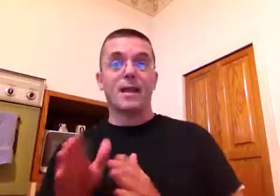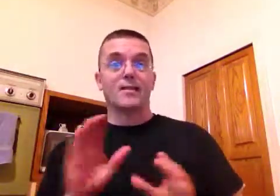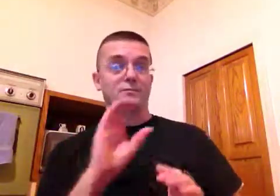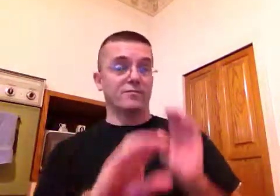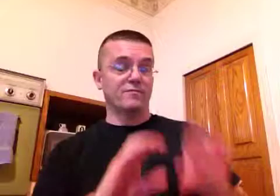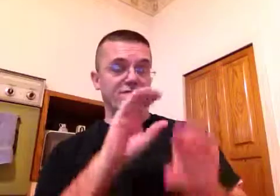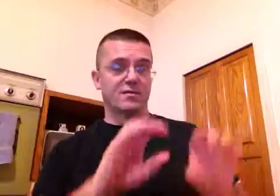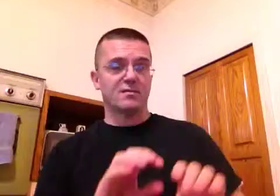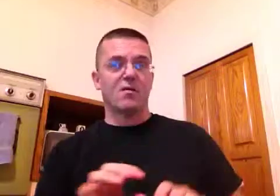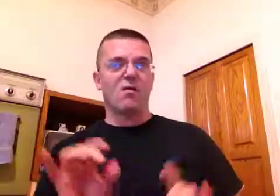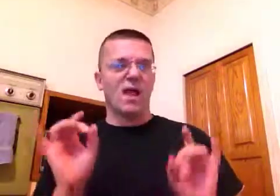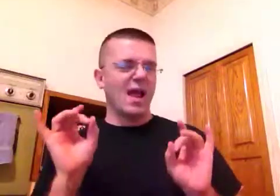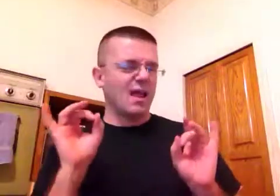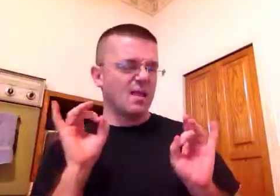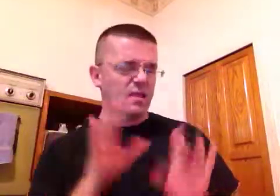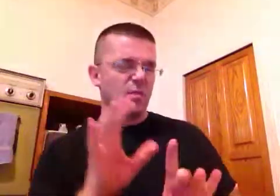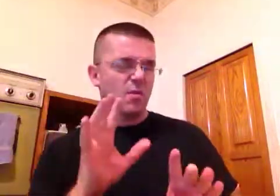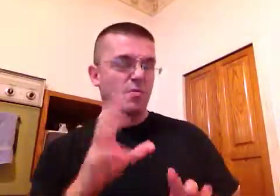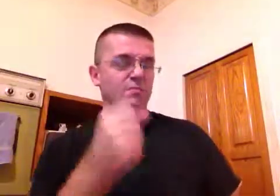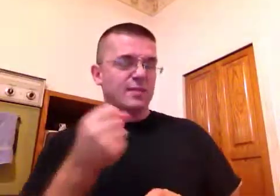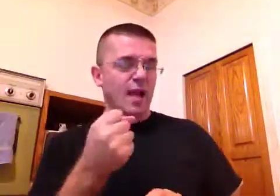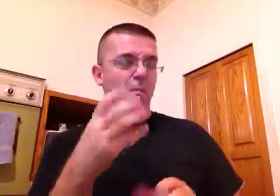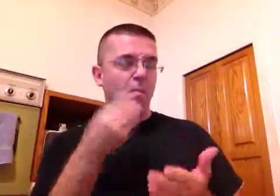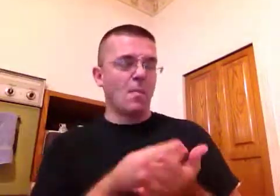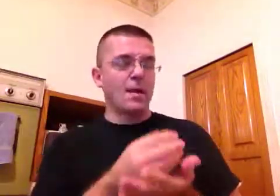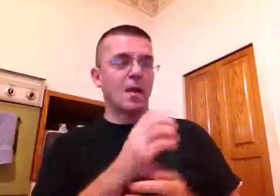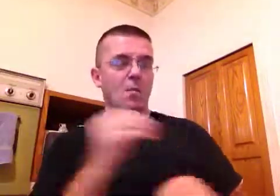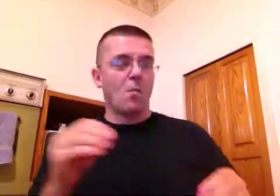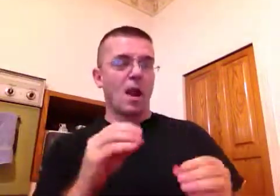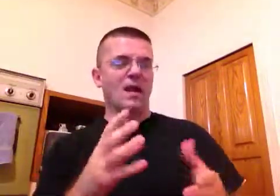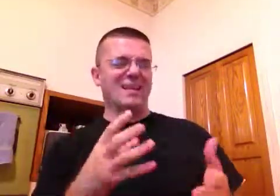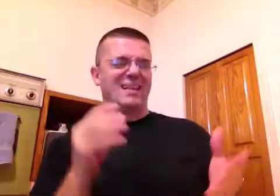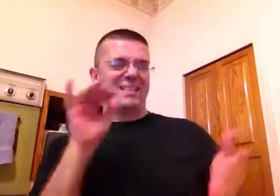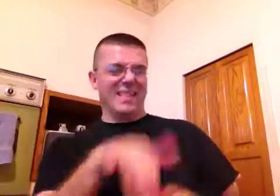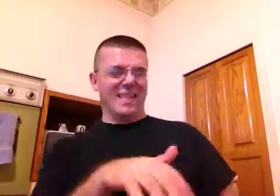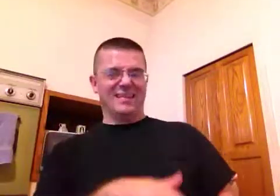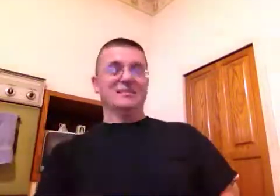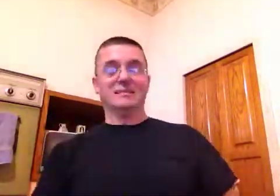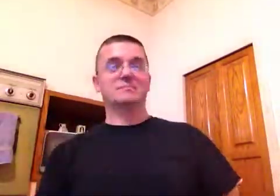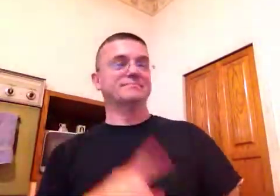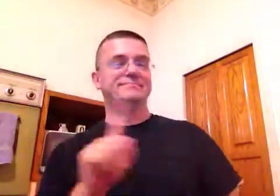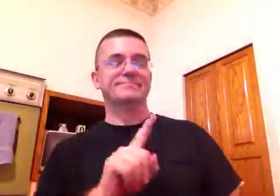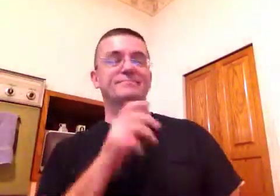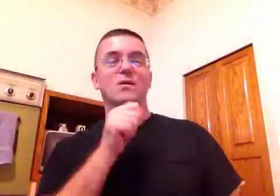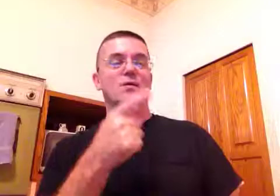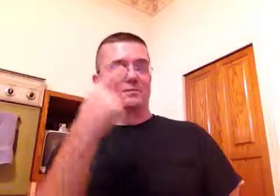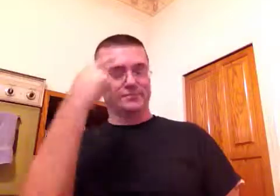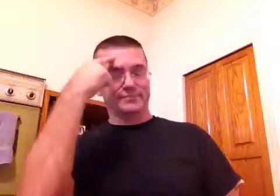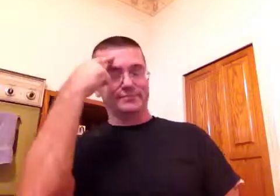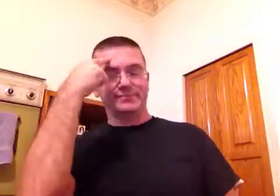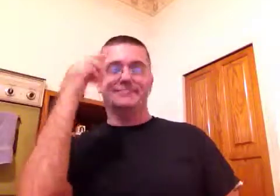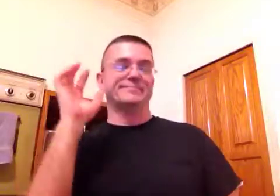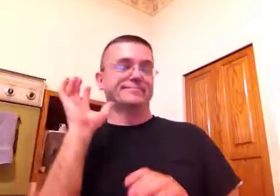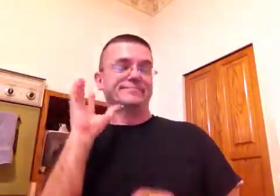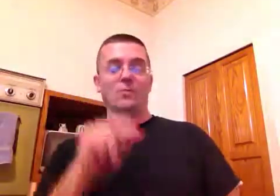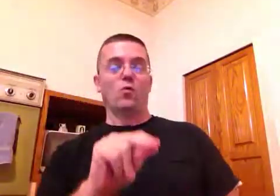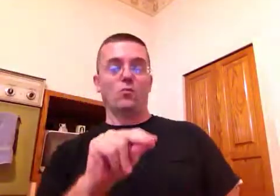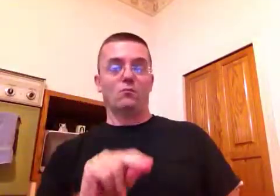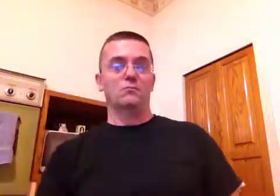That's horrible, to tie up money for 7 years and make no more than that. No, I wouldn't even begin to think about that. I don't believe